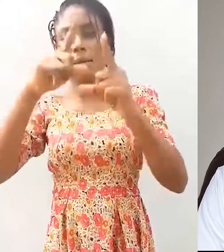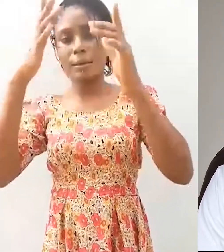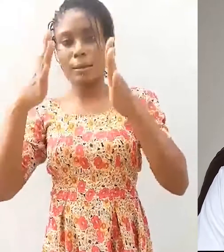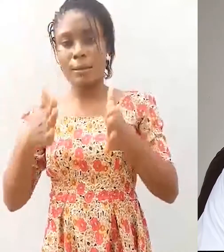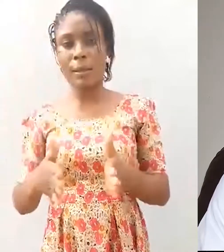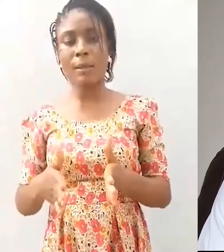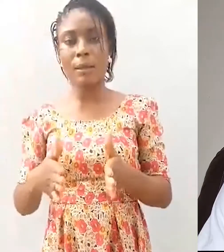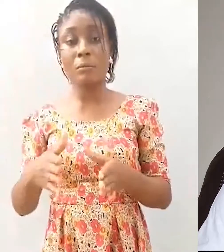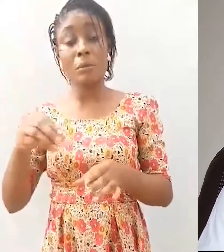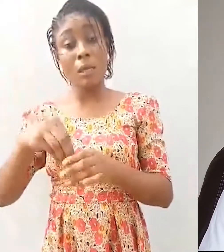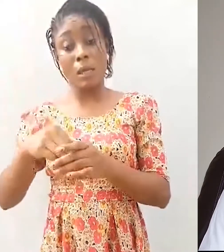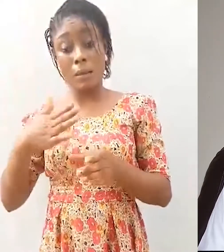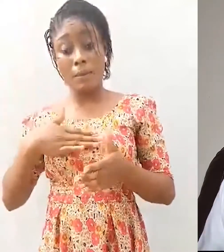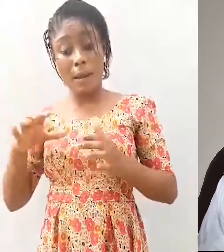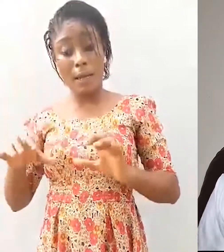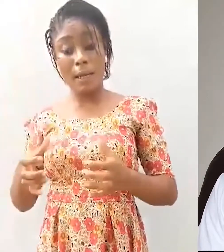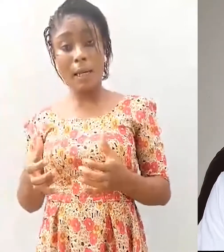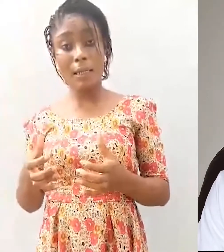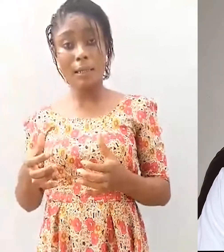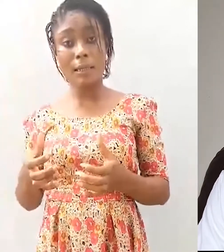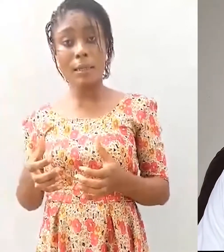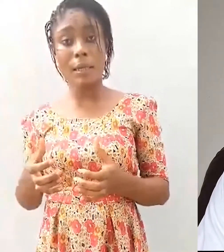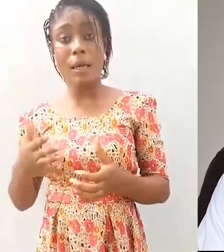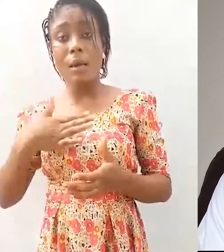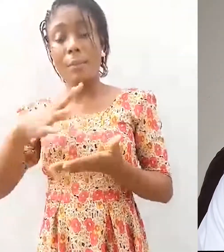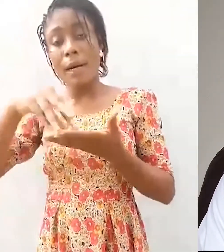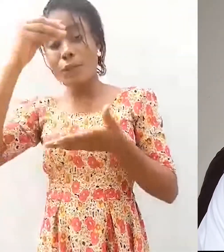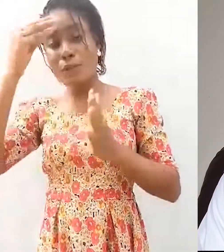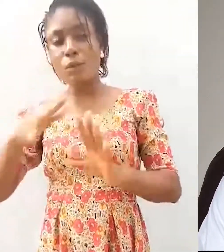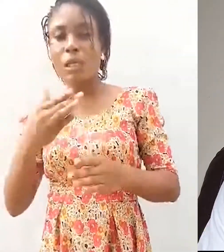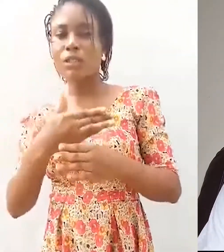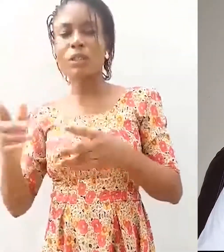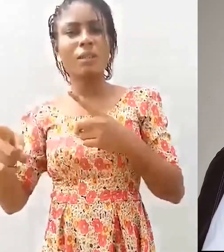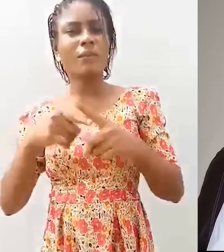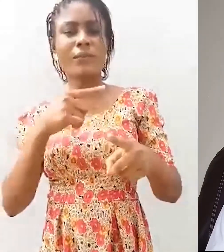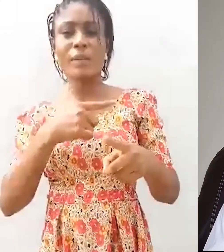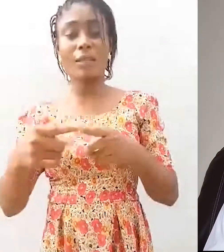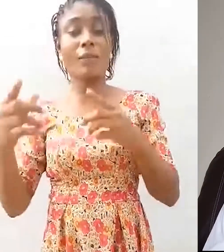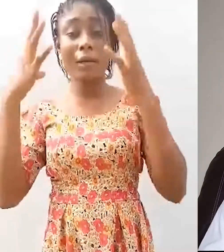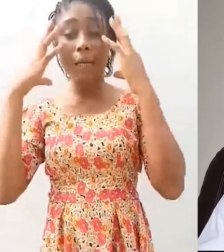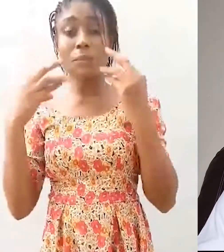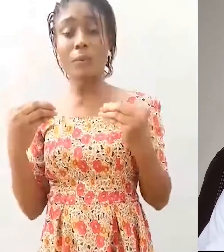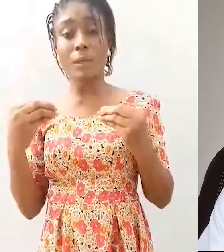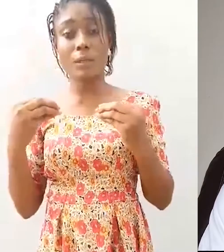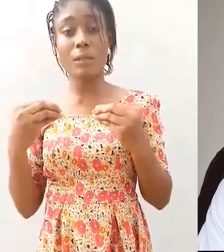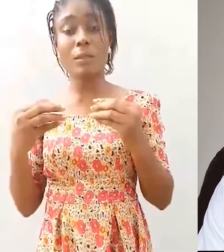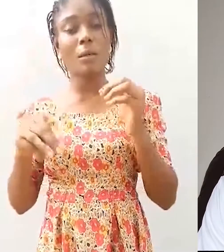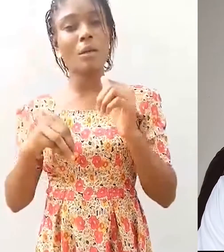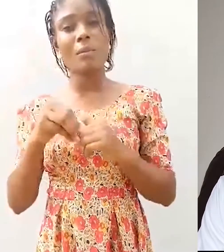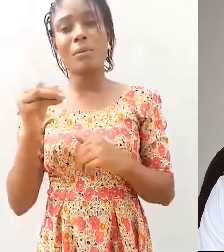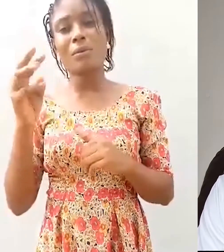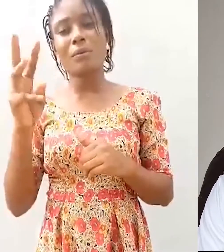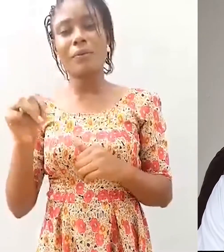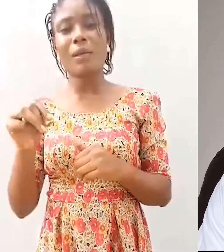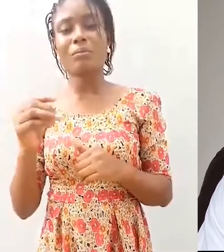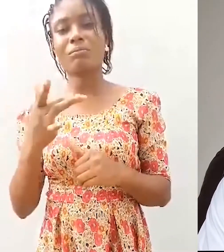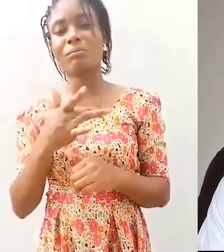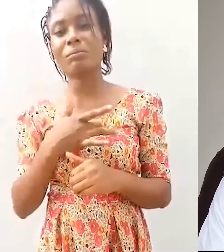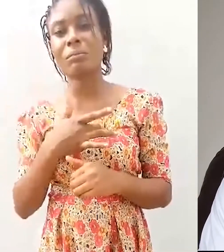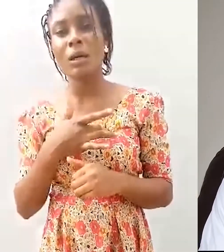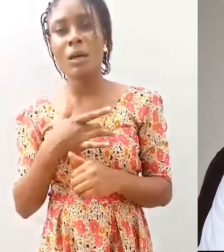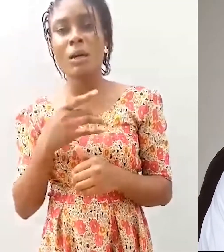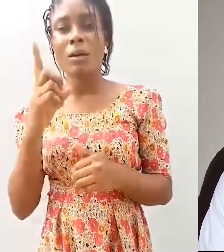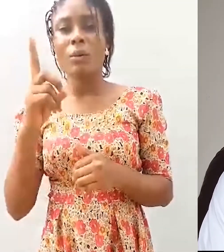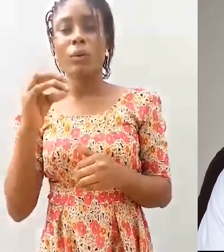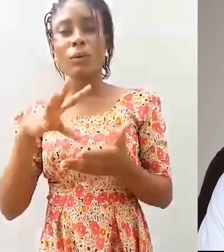raise their deaf child to be a signer. In my class, my students shared a whole lot of